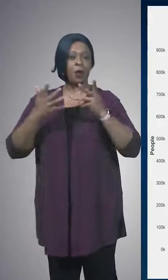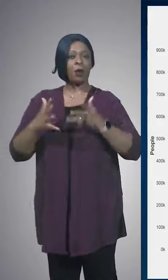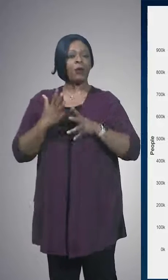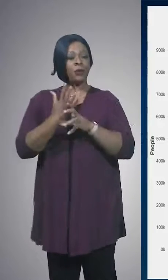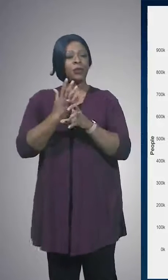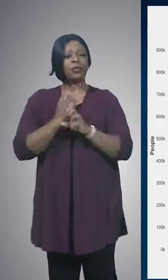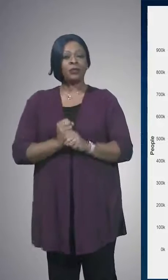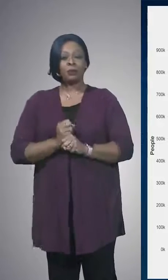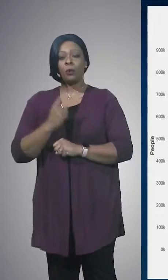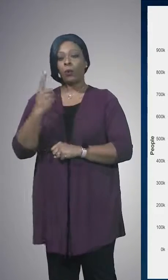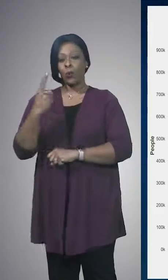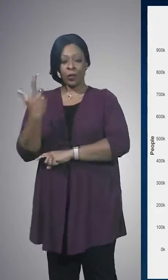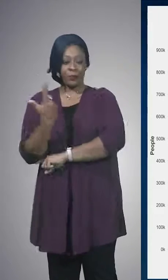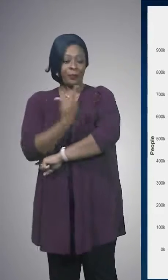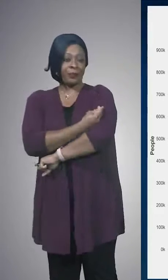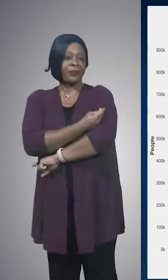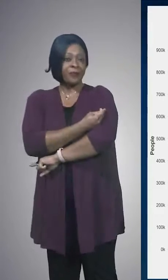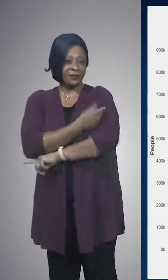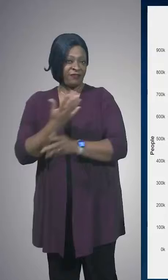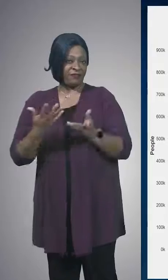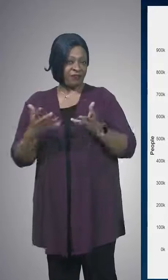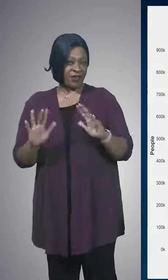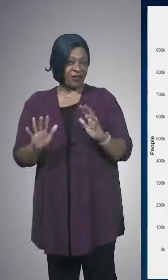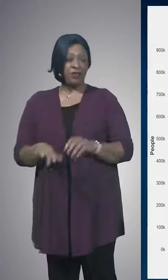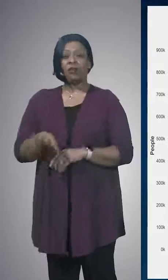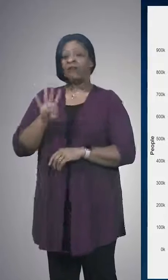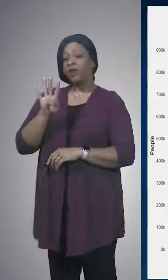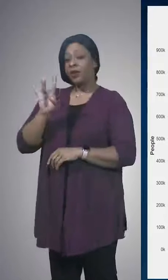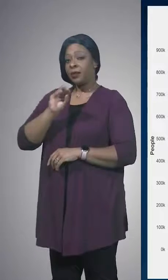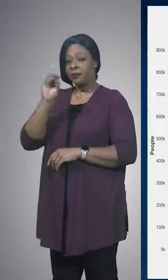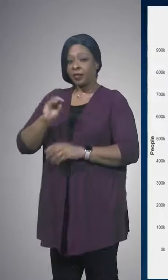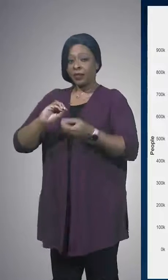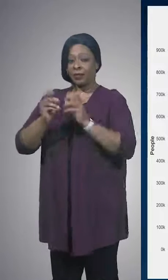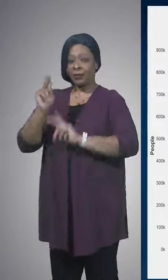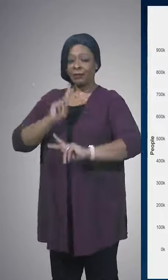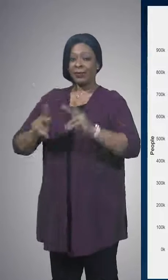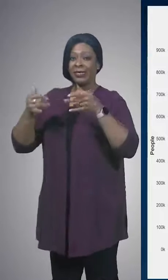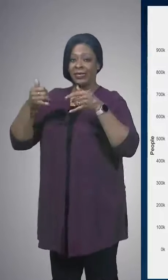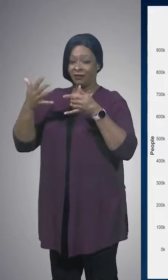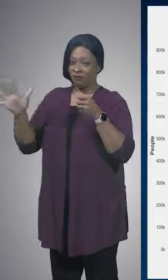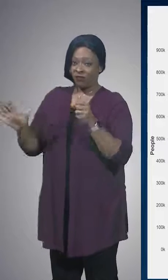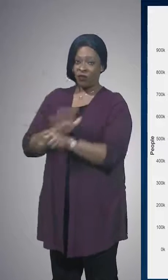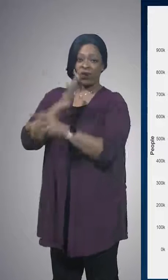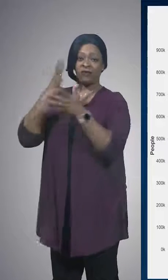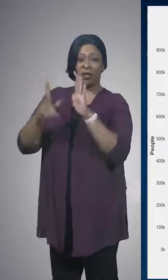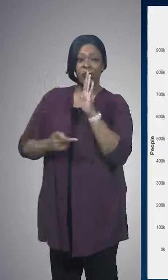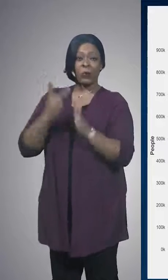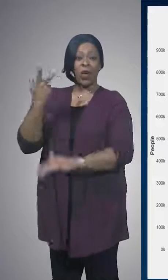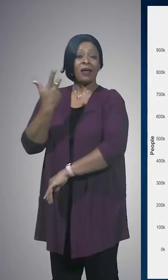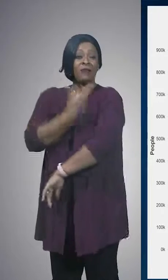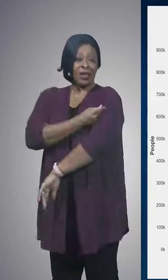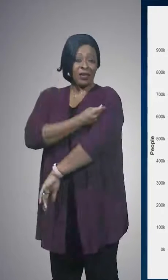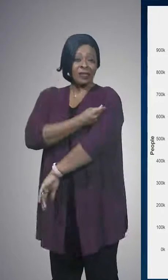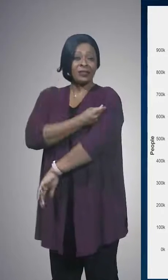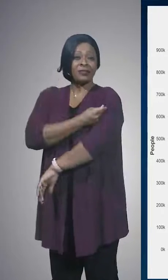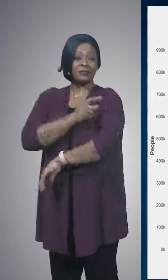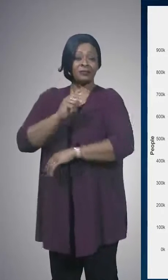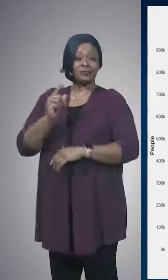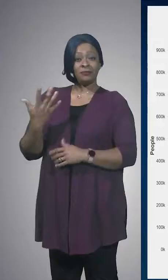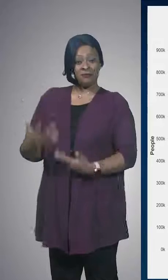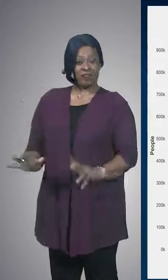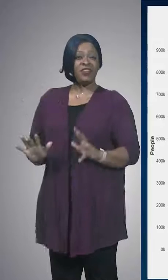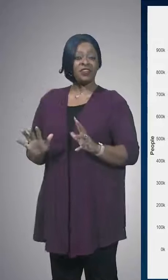received at least one dose of vaccine. 48% of the population is fully vaccinated, having completed a series of